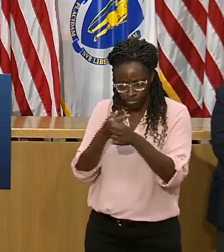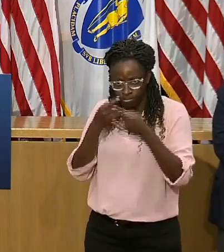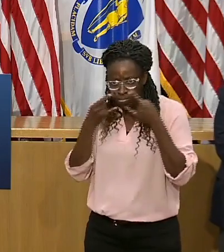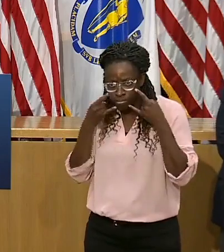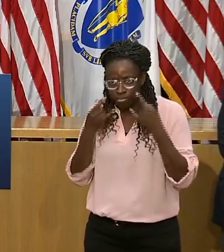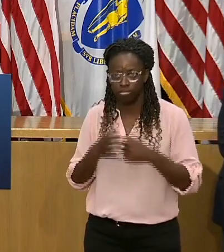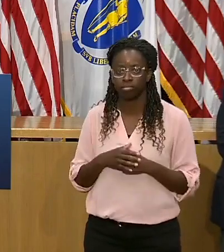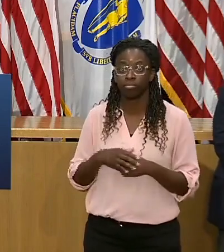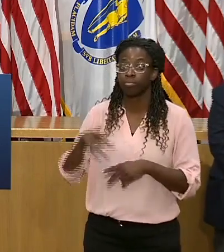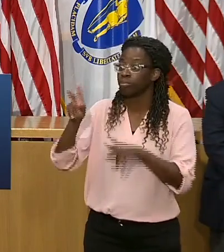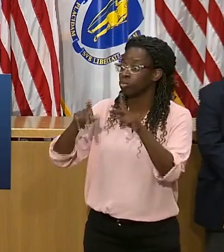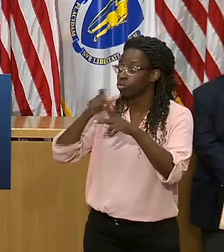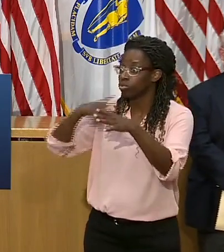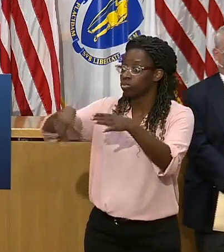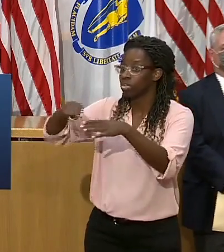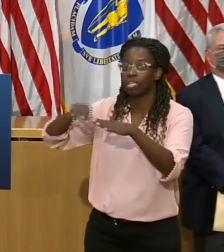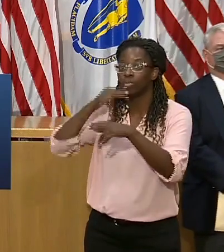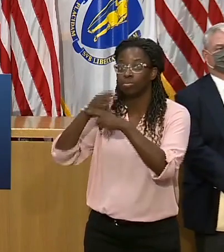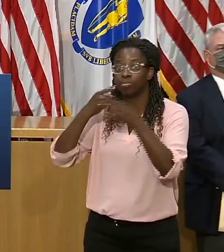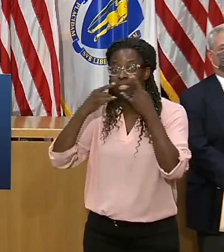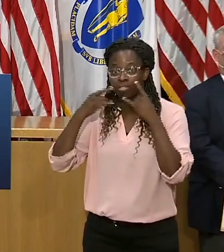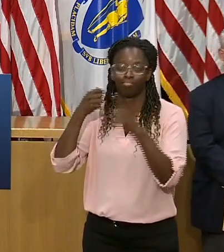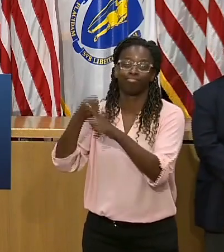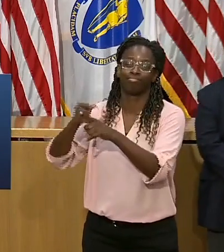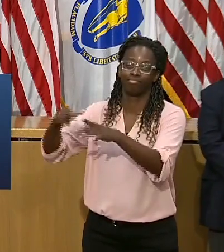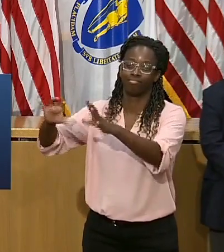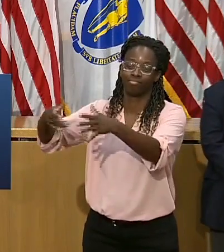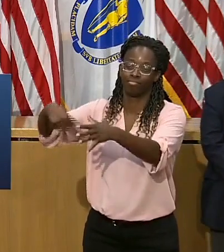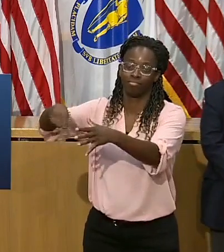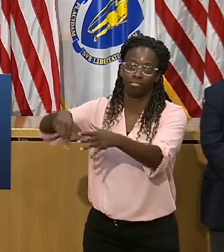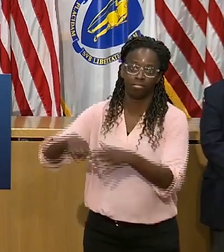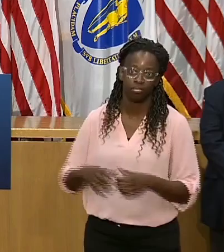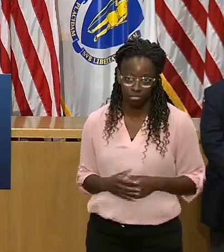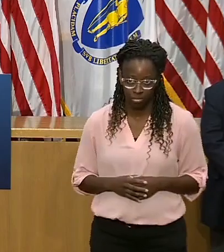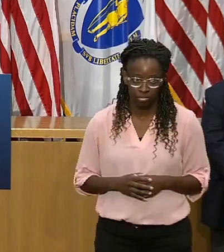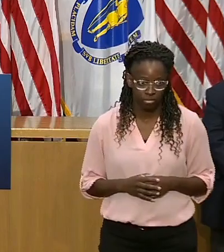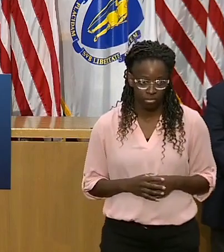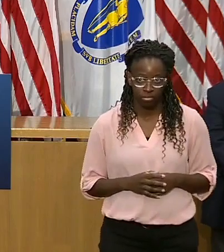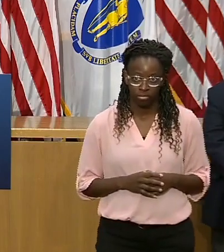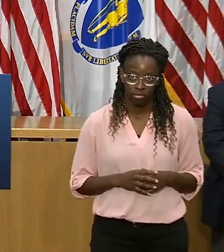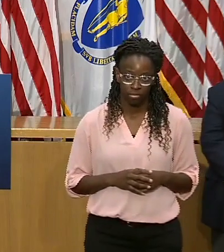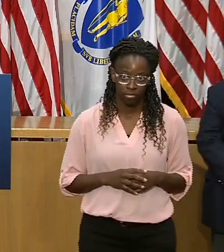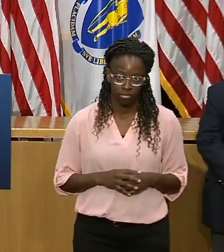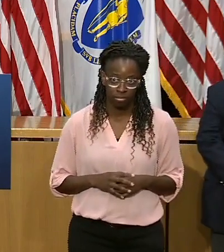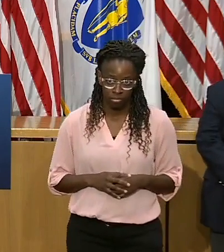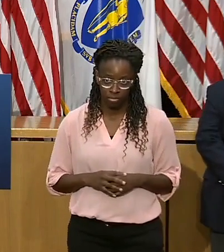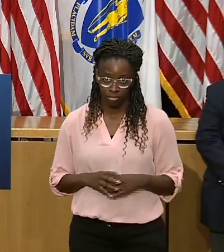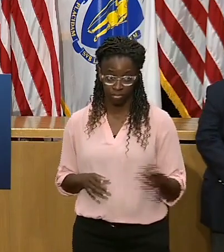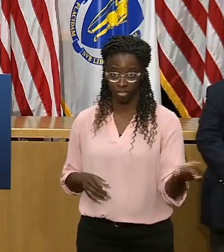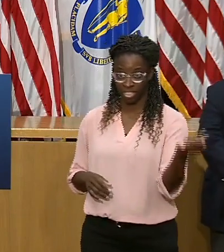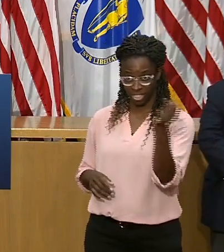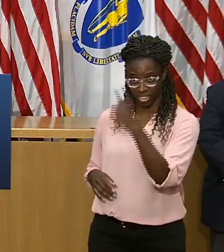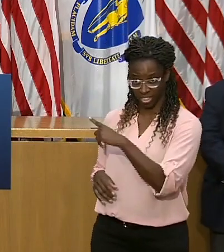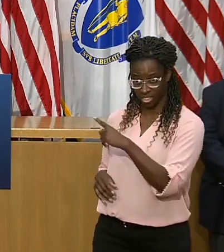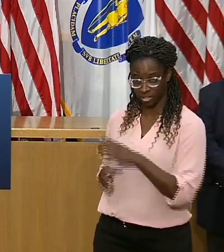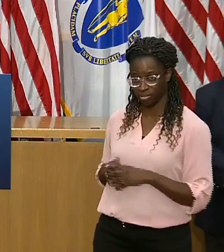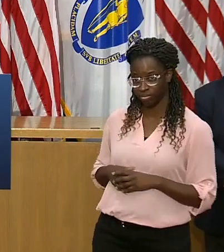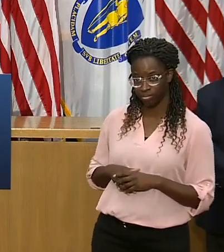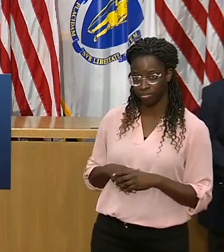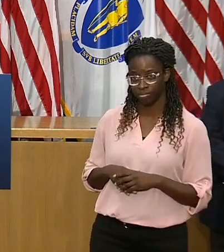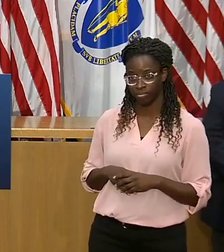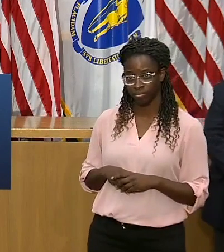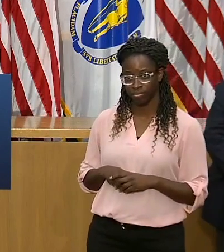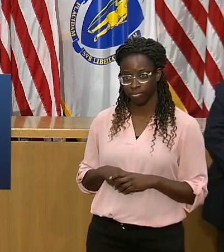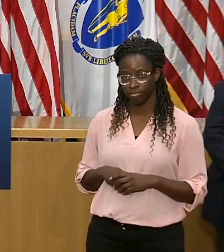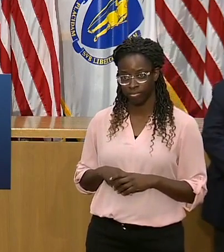all remote. Are you concerned that that's foreshadowing what may be happening at many other districts around the state, school districts? You know, one of the things we've tried to do